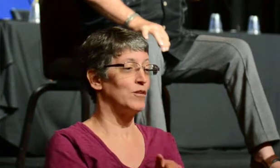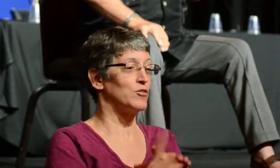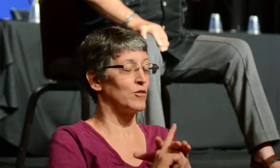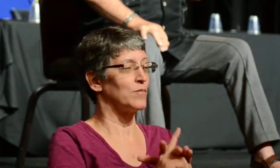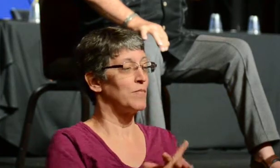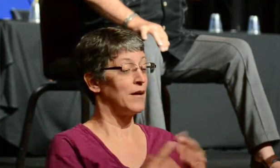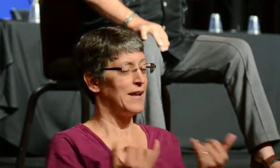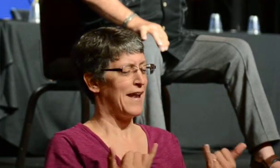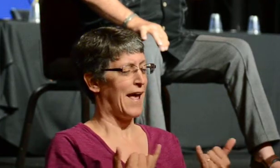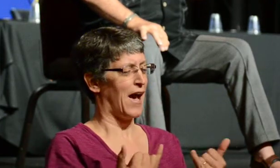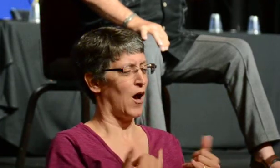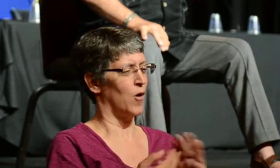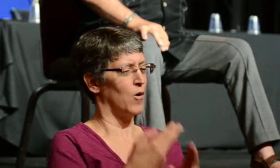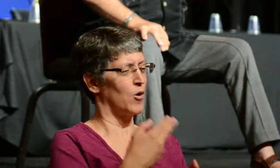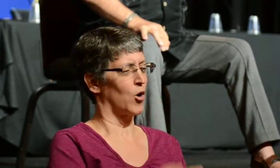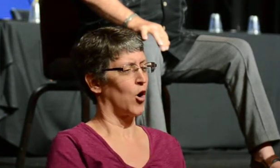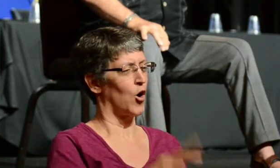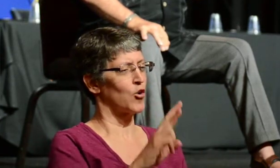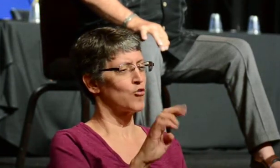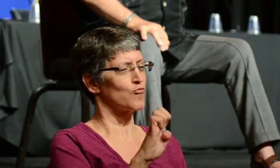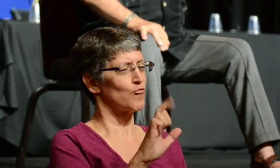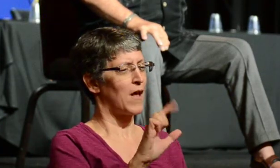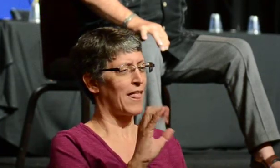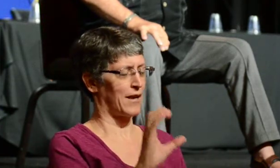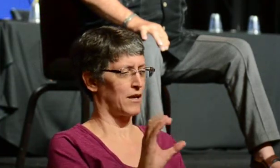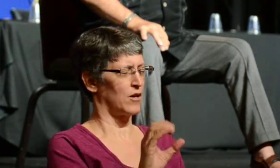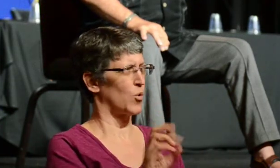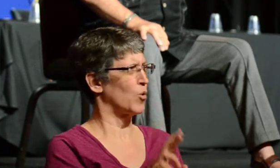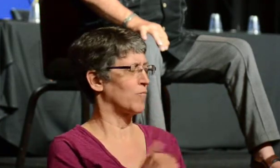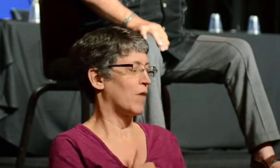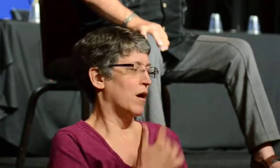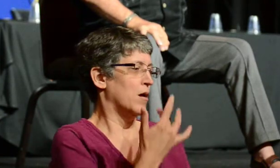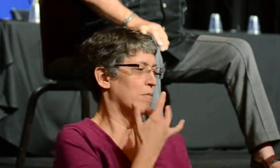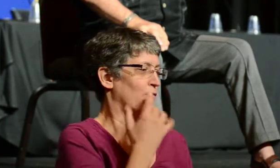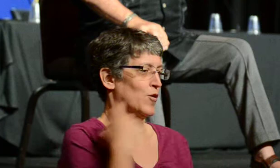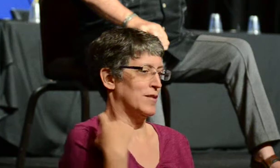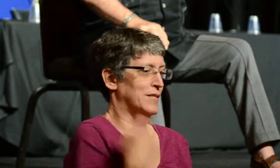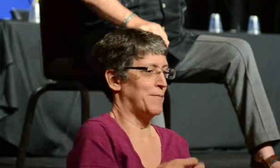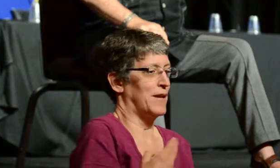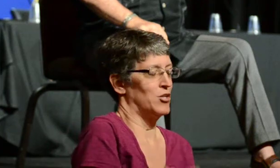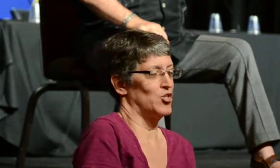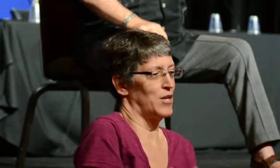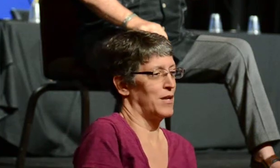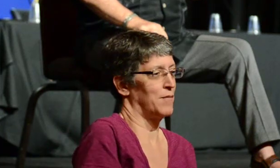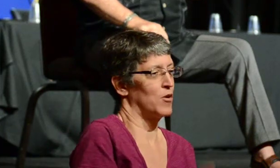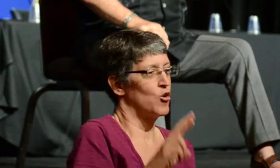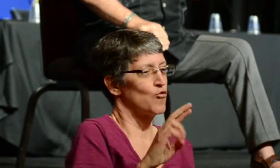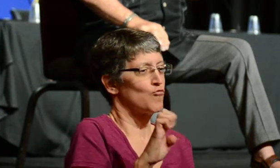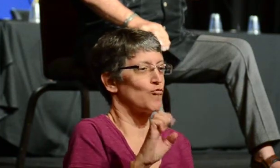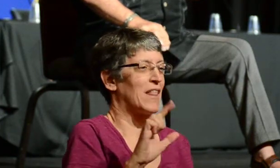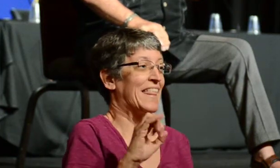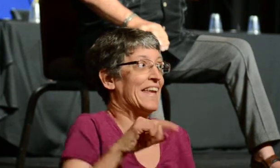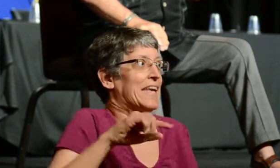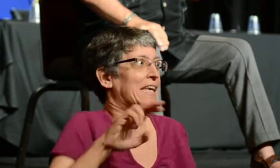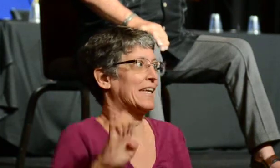it's called Relic, or I prefer the Spanish name that I gave it, Relique.